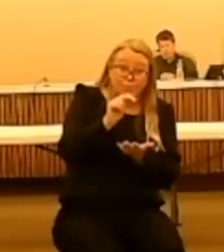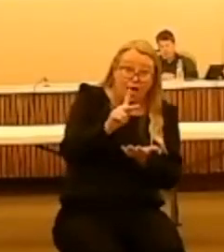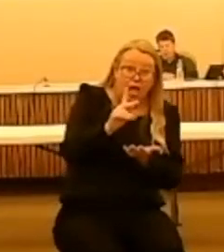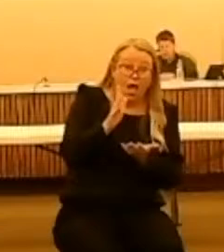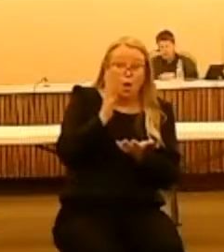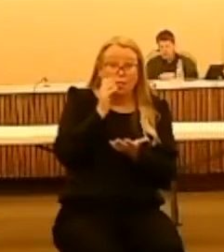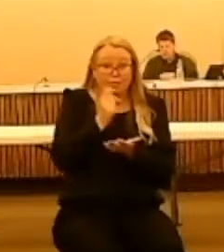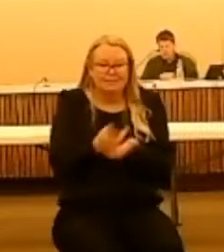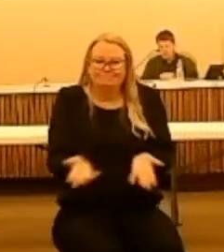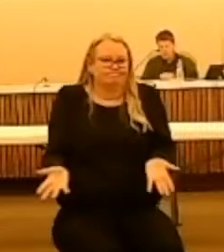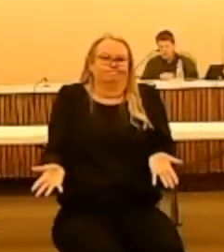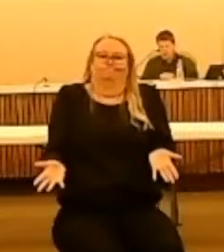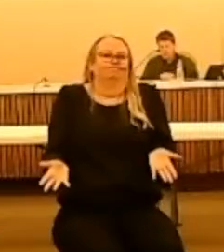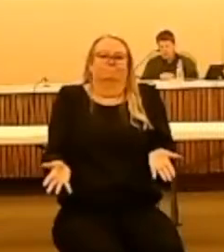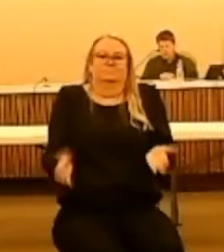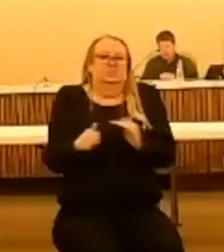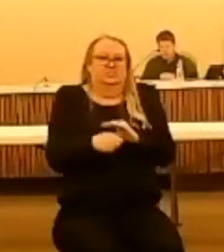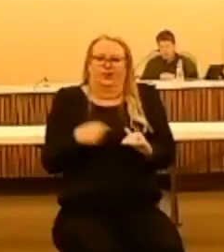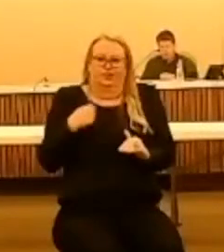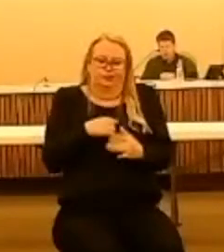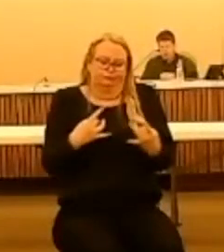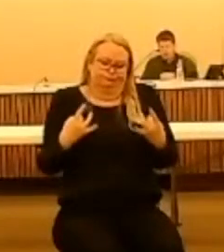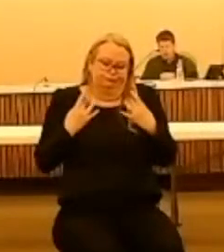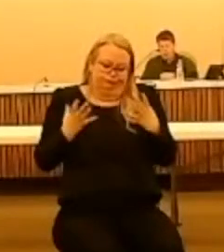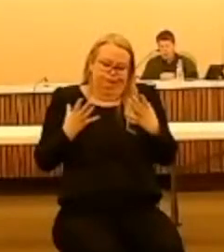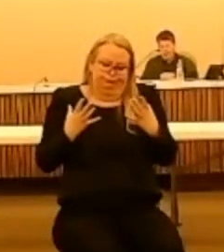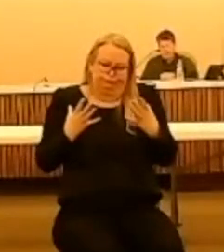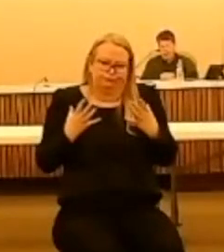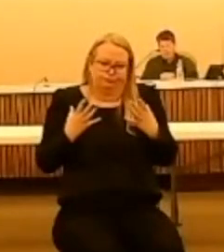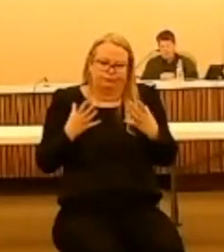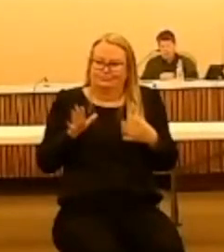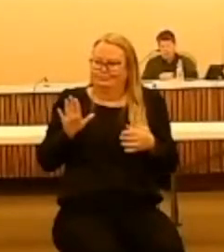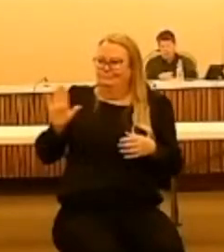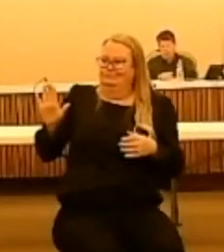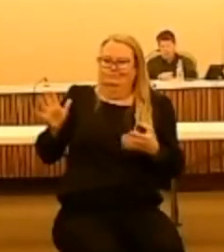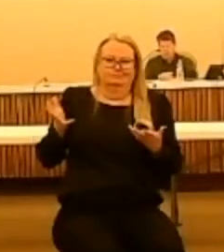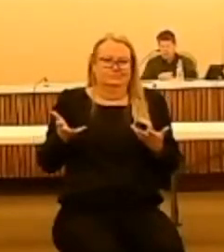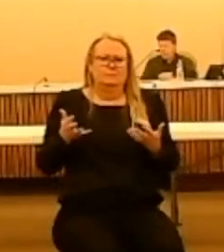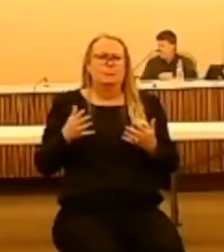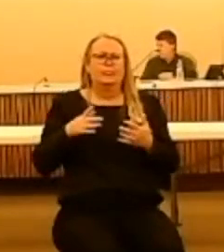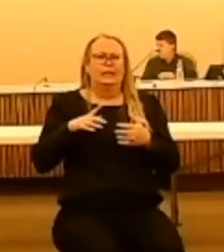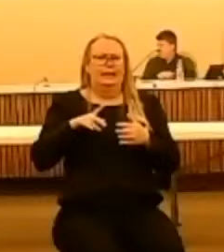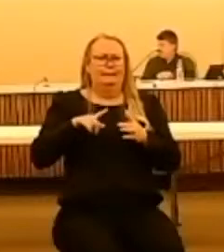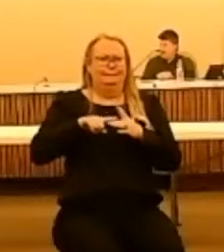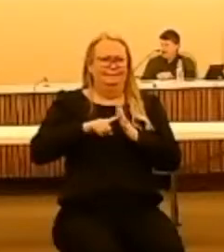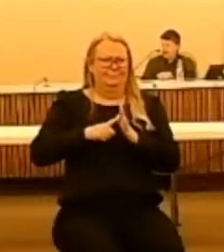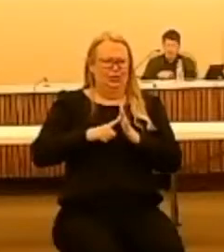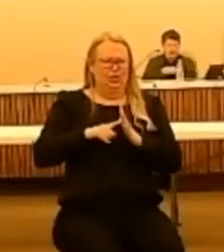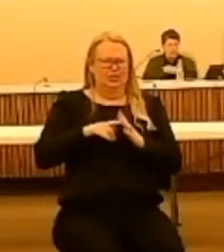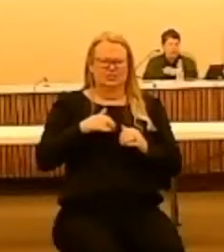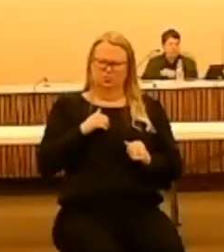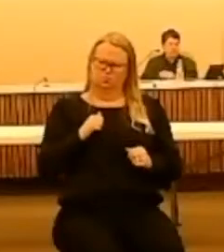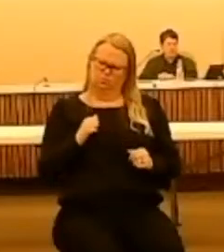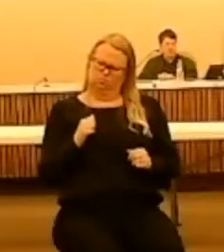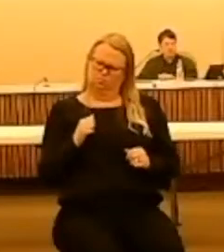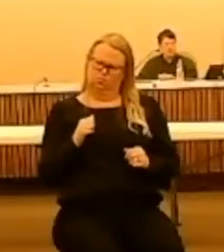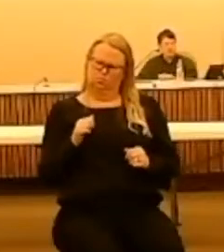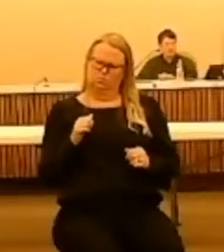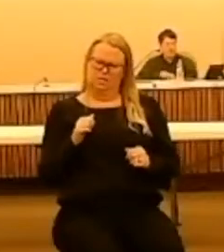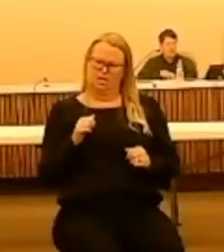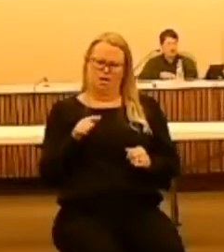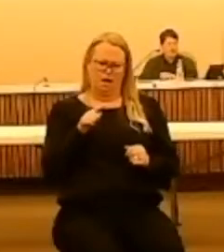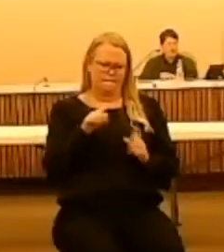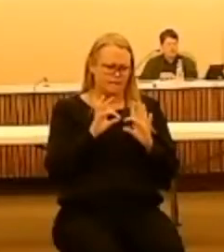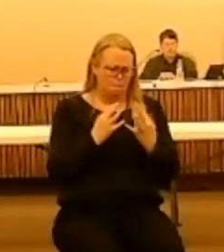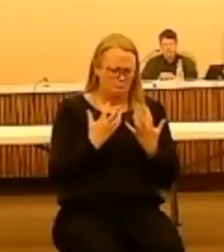But anyway, like I said, with regards to this particular, I did have some initial misgivings until I'm glad I went and read the code, because